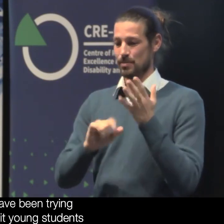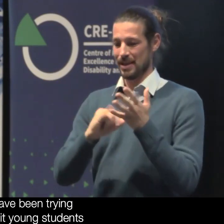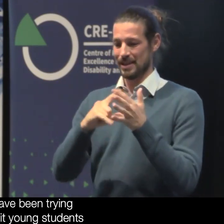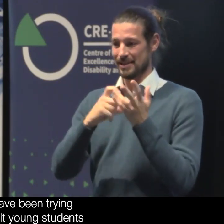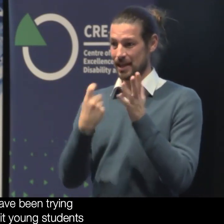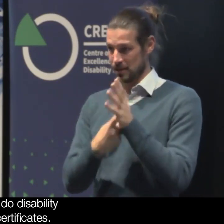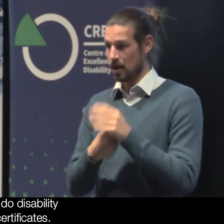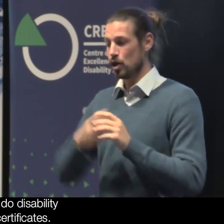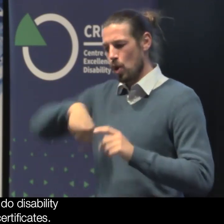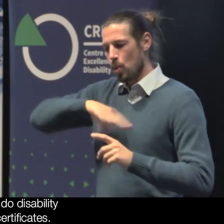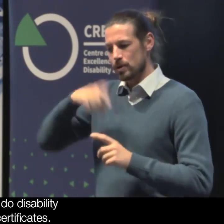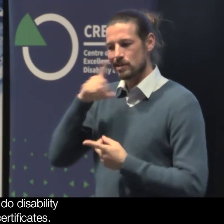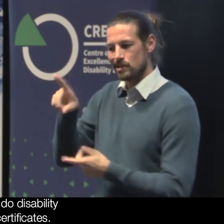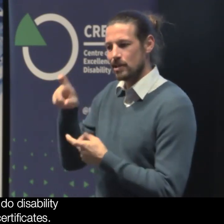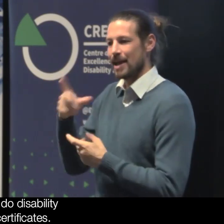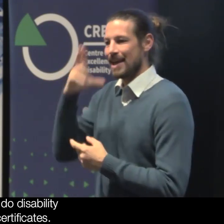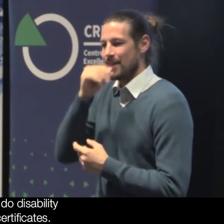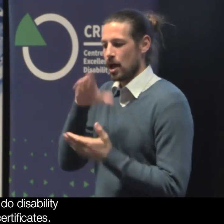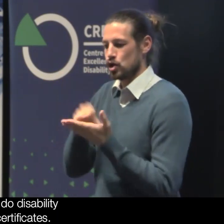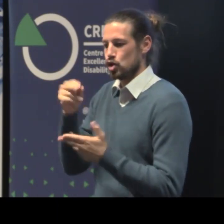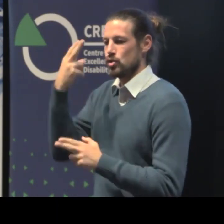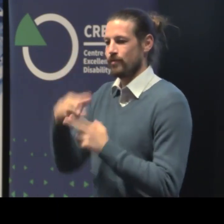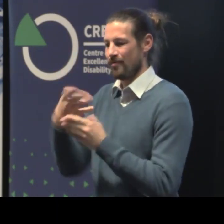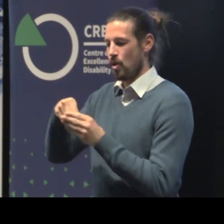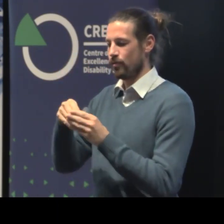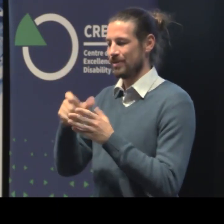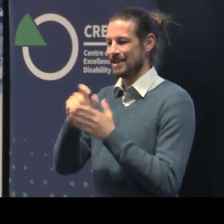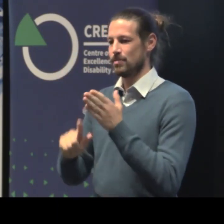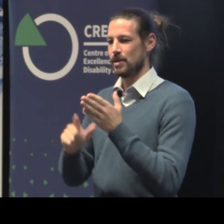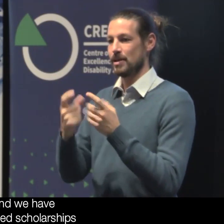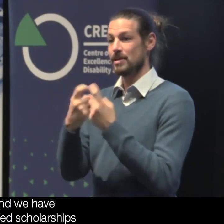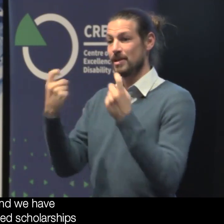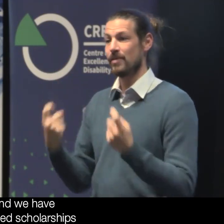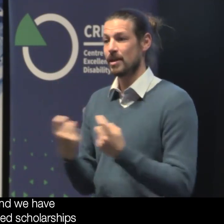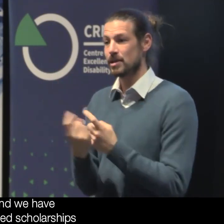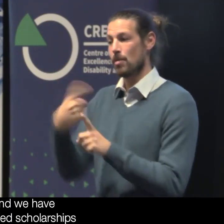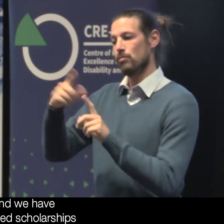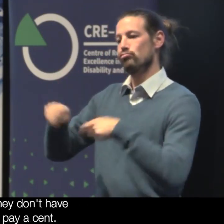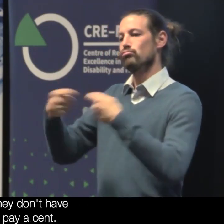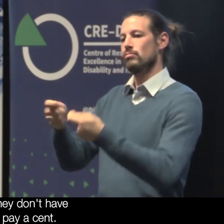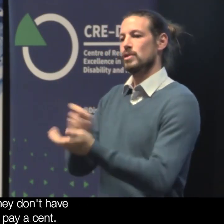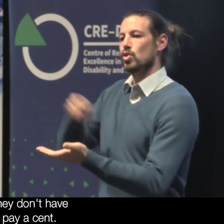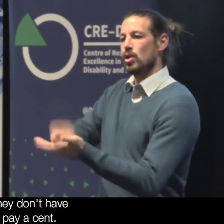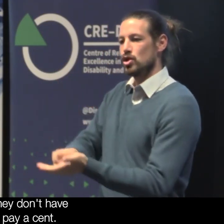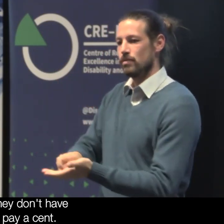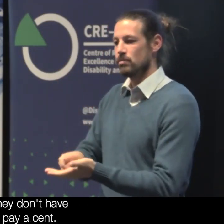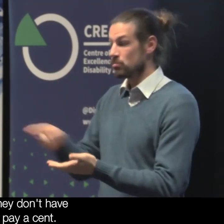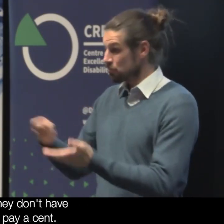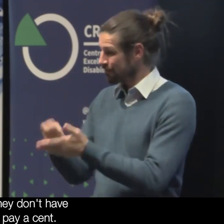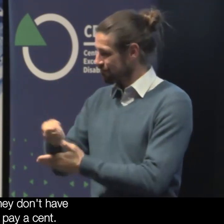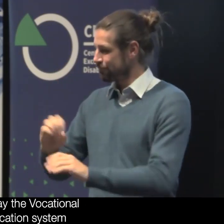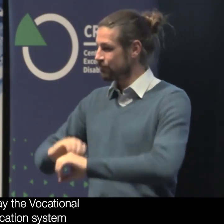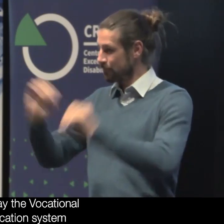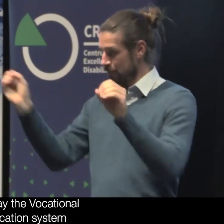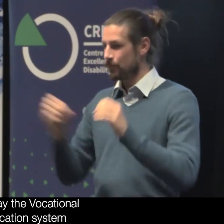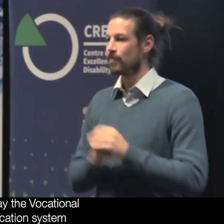to do our disability certificates. And we've provided scholarships, so they don't have to pay a cent. The way that the